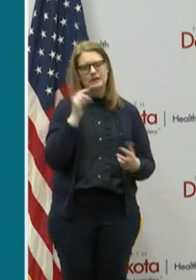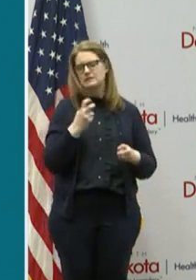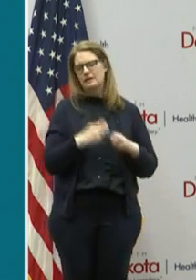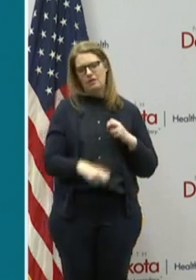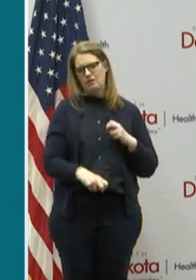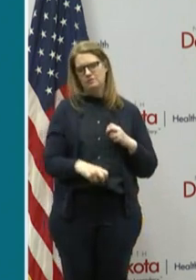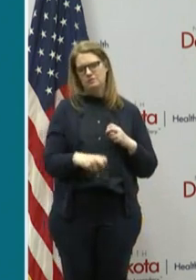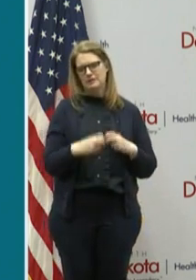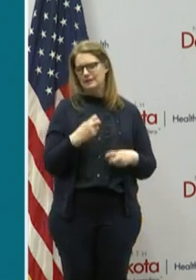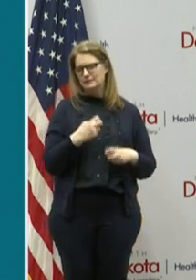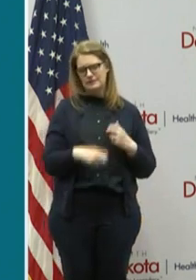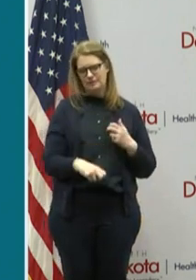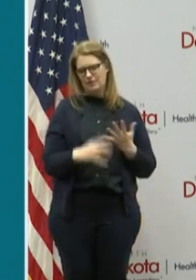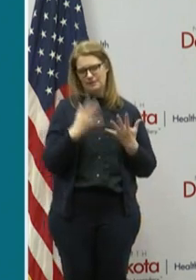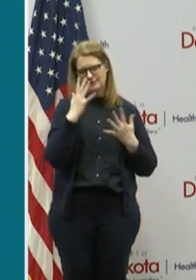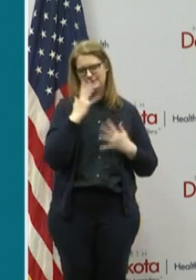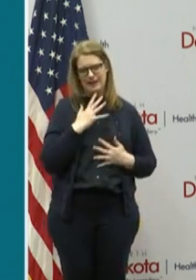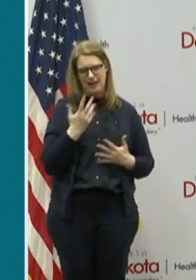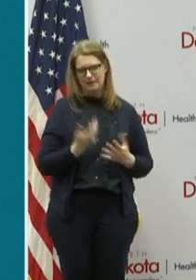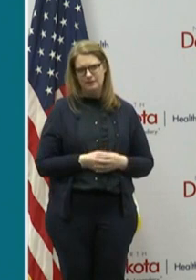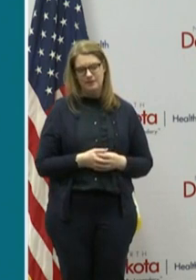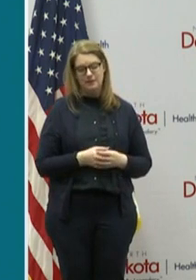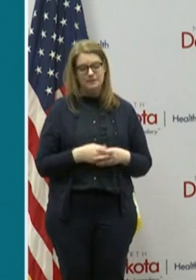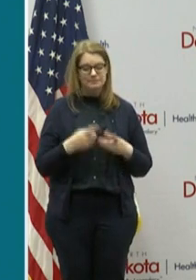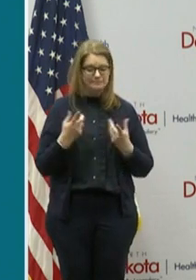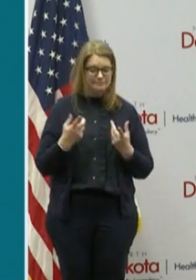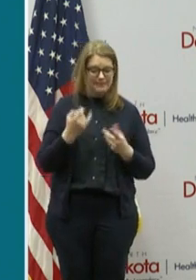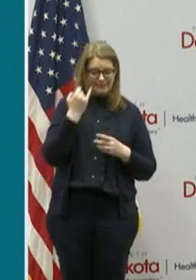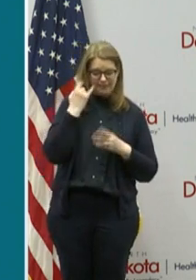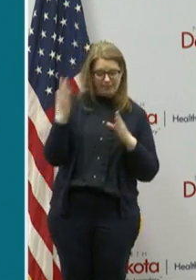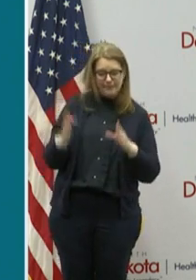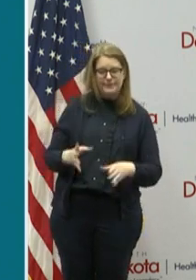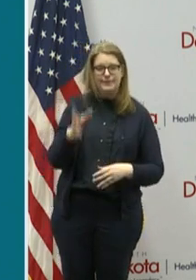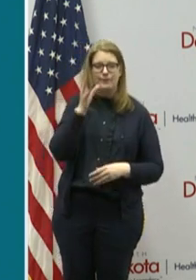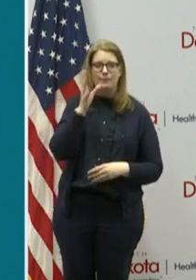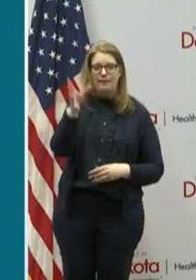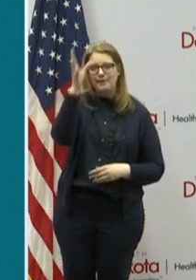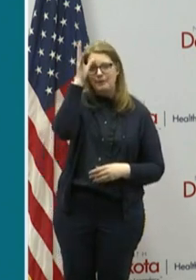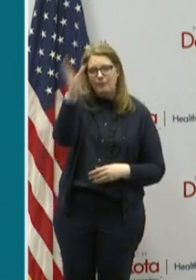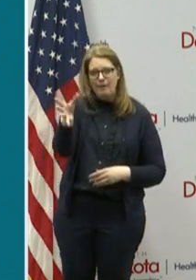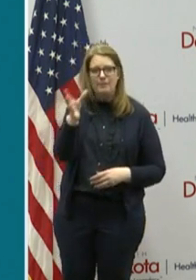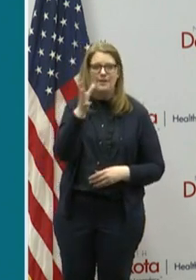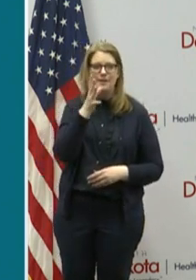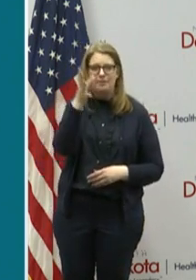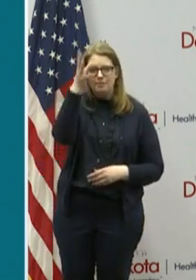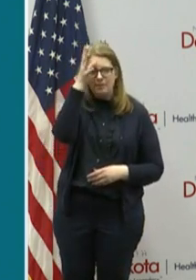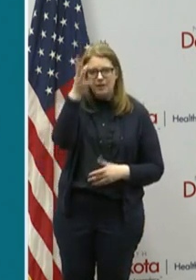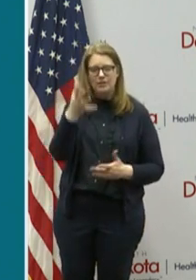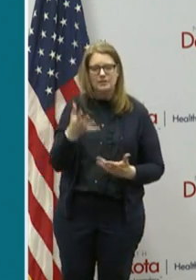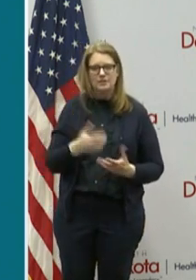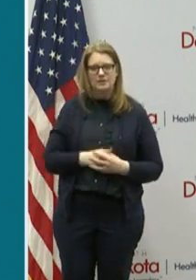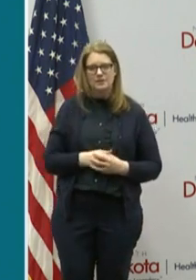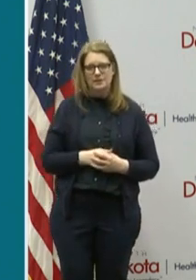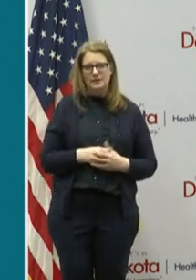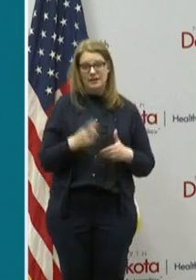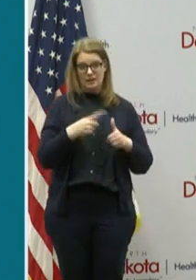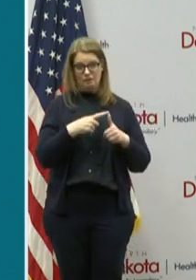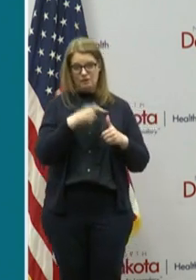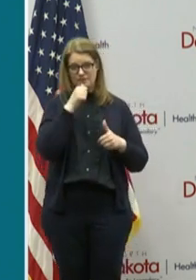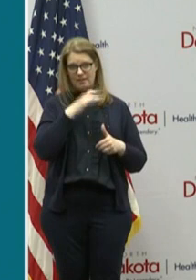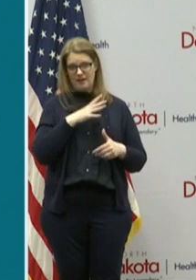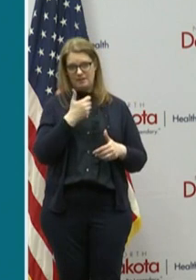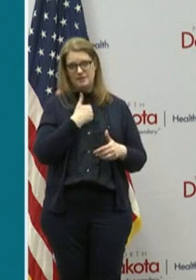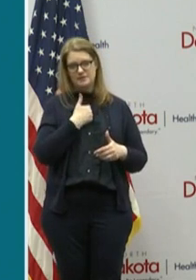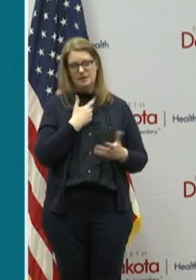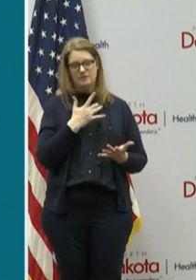difficult and sad to lose a grandparent or parent. And we extend, the First Lady and I,